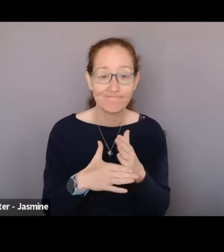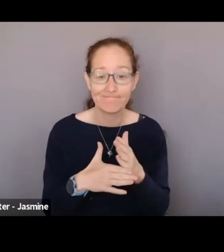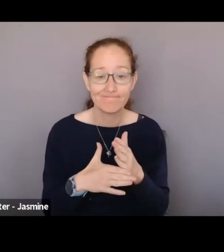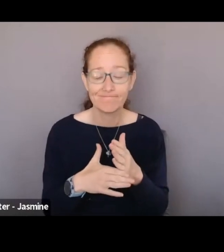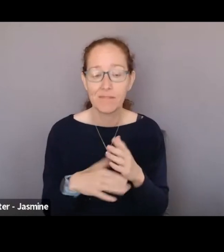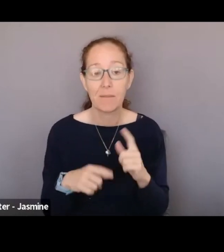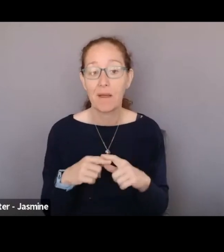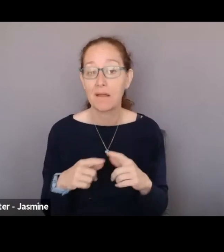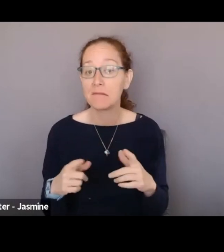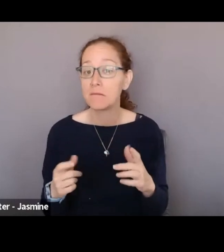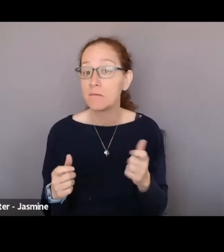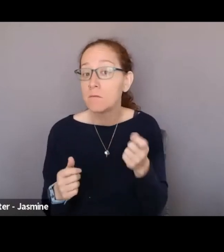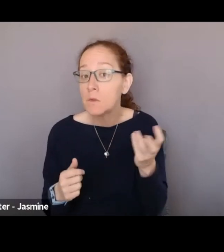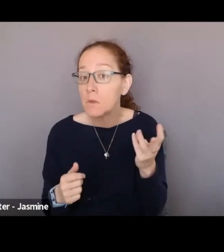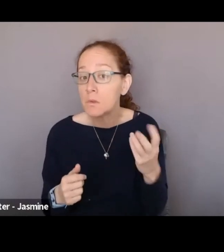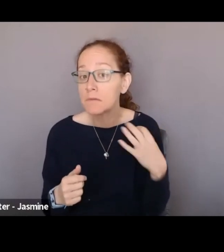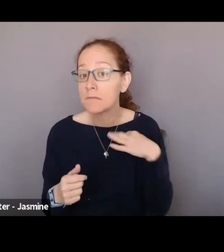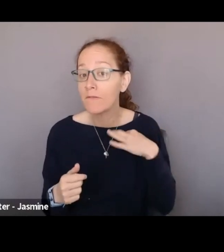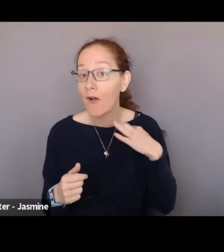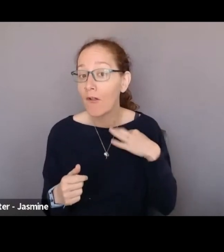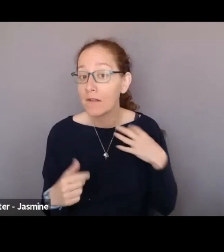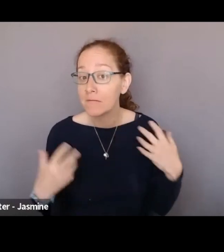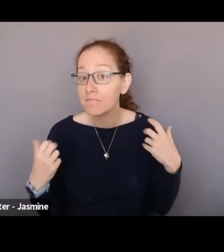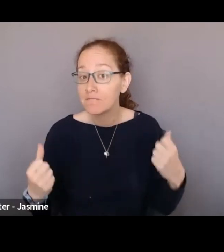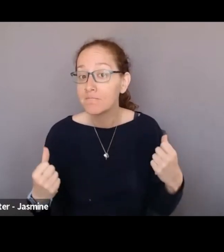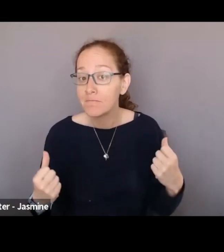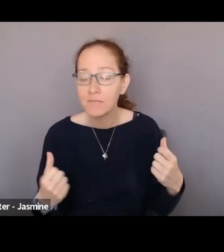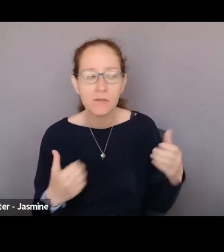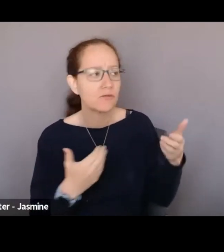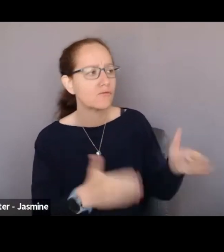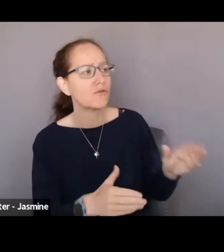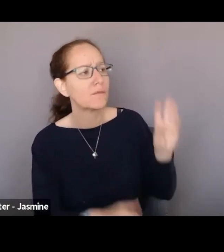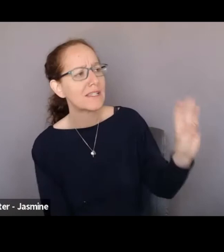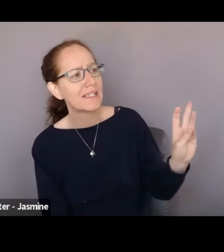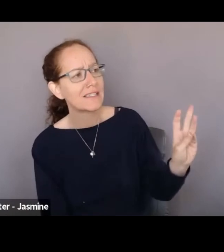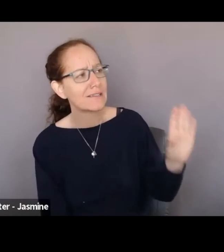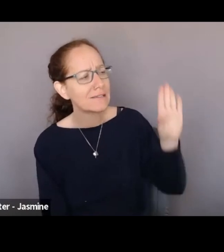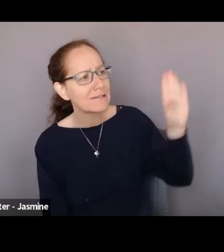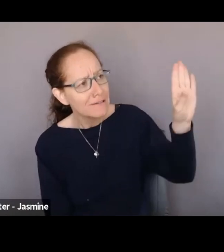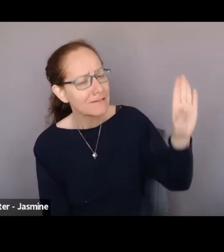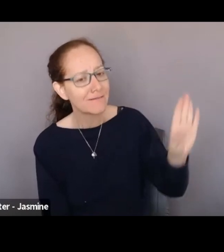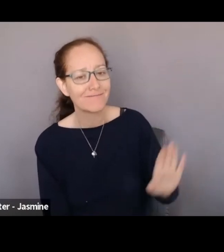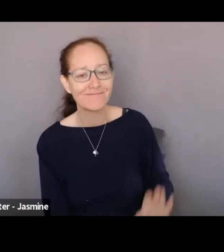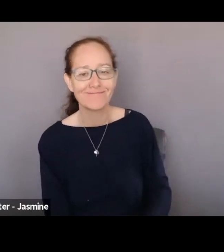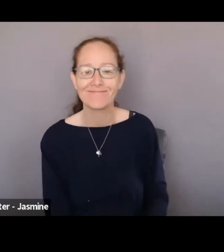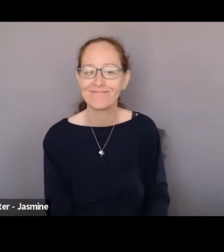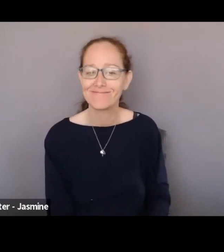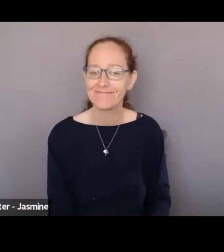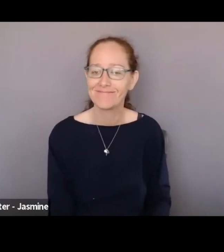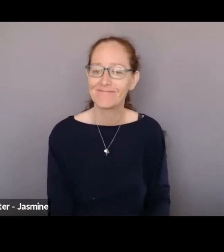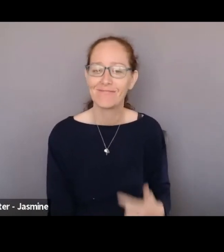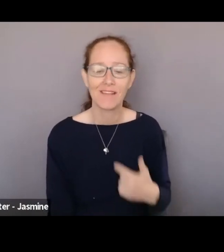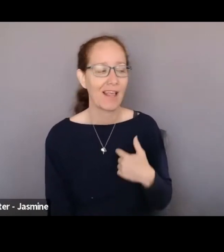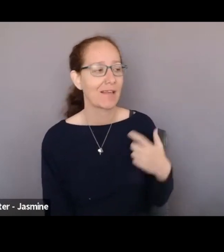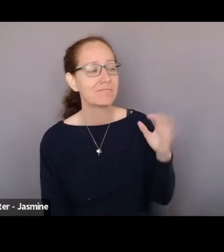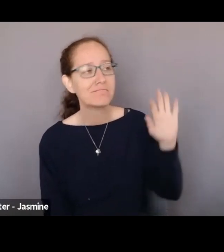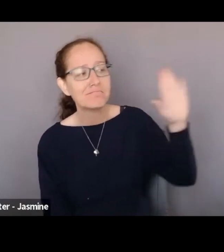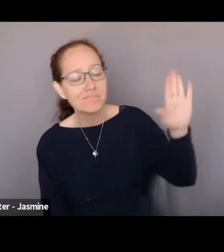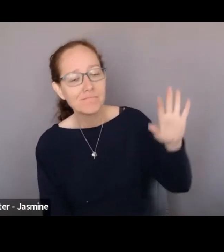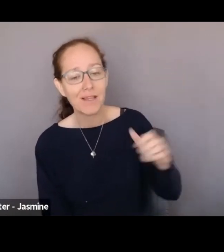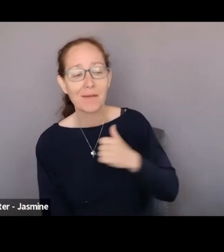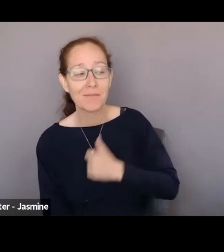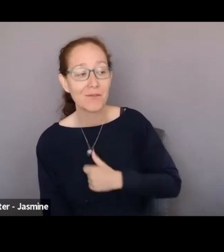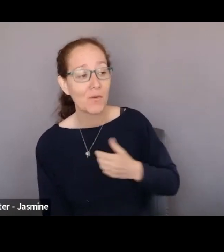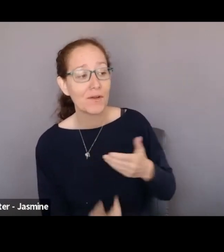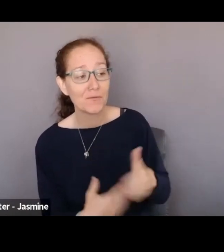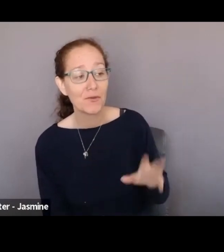brave volunteers Room 6. Okay. Room 6. I'm sorry, room 6. I just volunteered us. Is that all right? We're